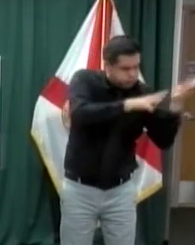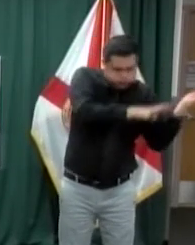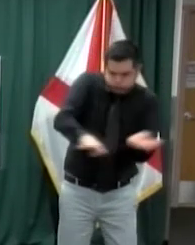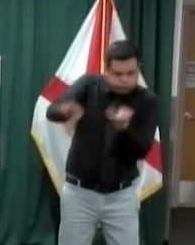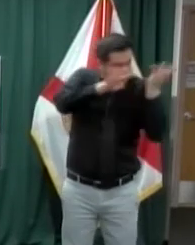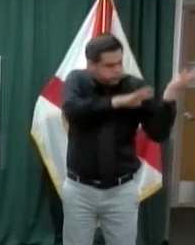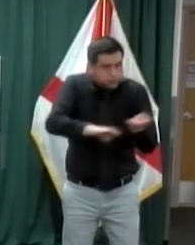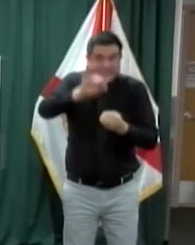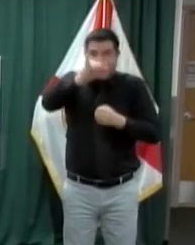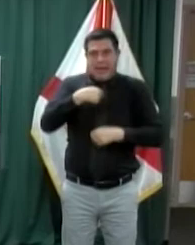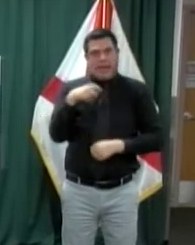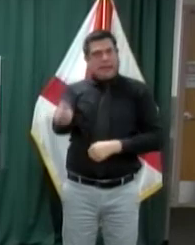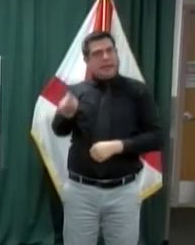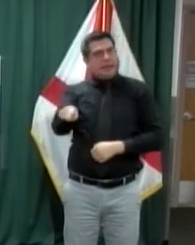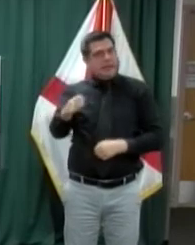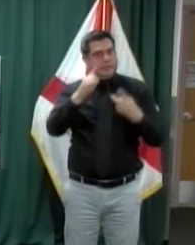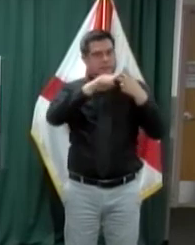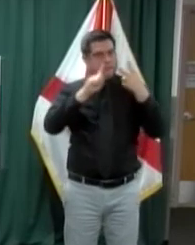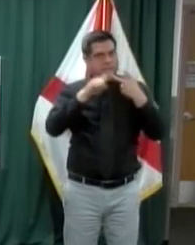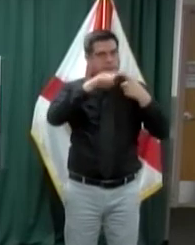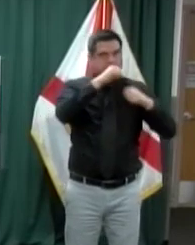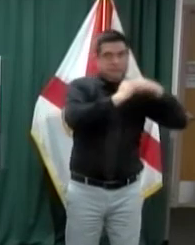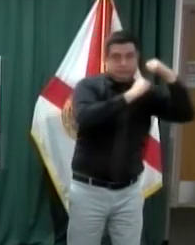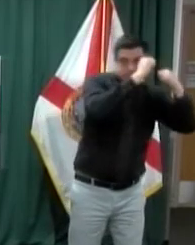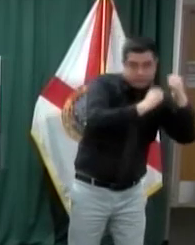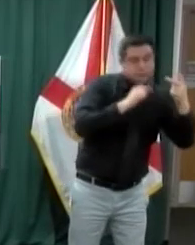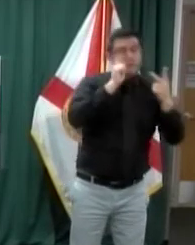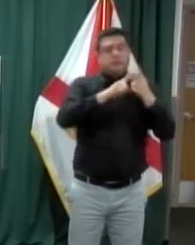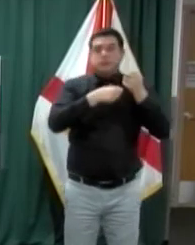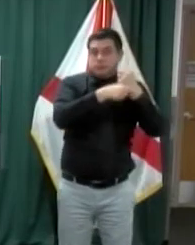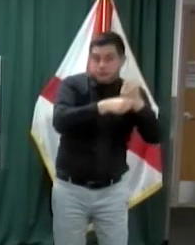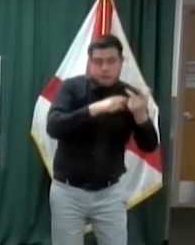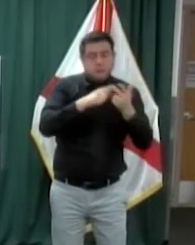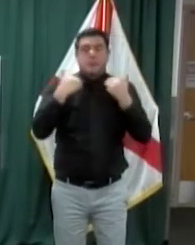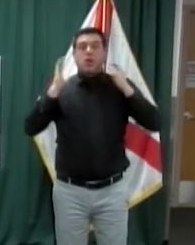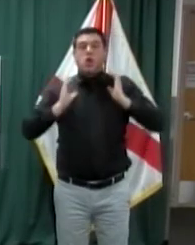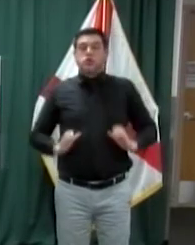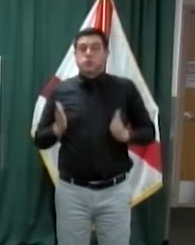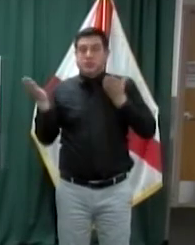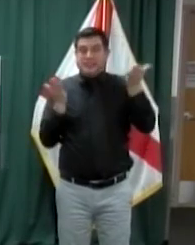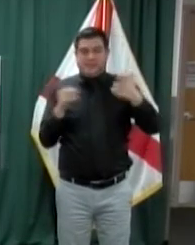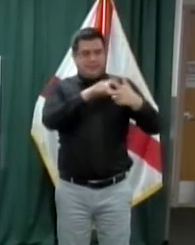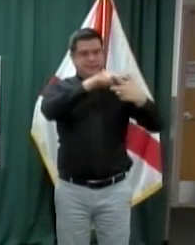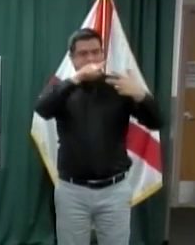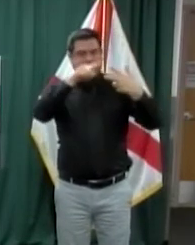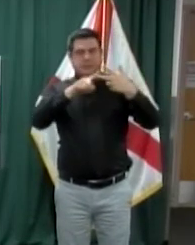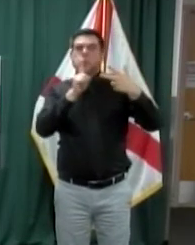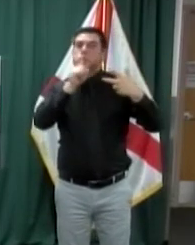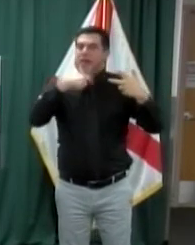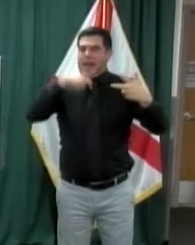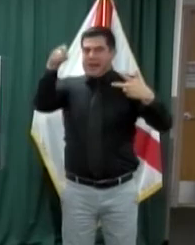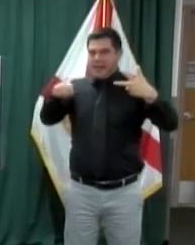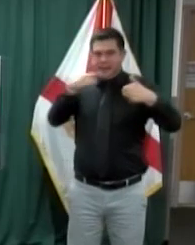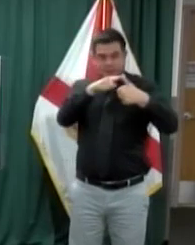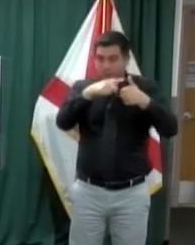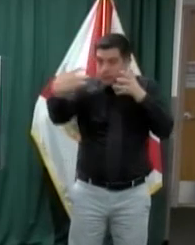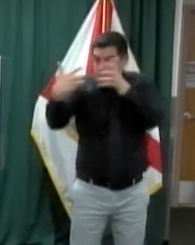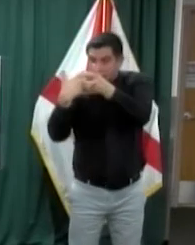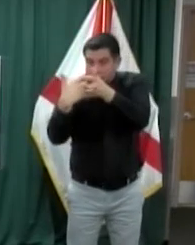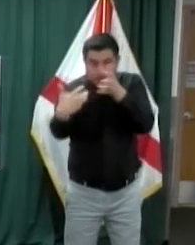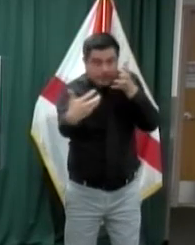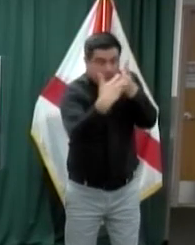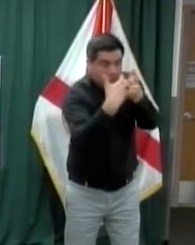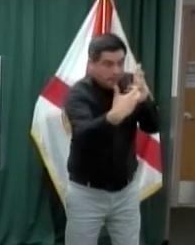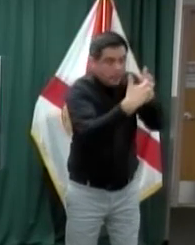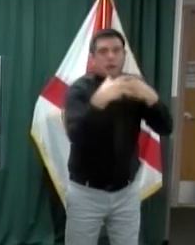also supporting the Department of Economic Opportunity in issuing paper unemployment or reemployment applications. And so